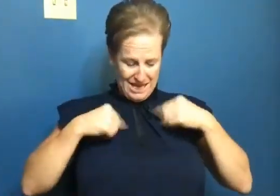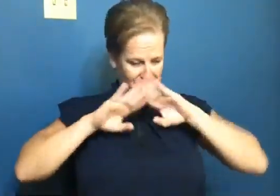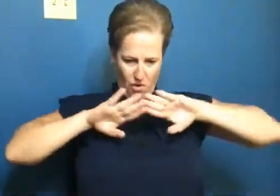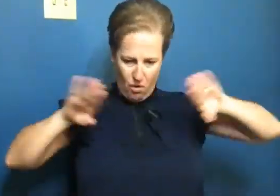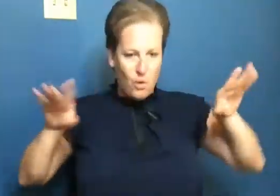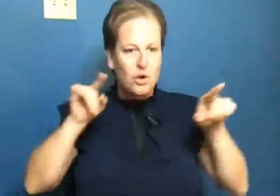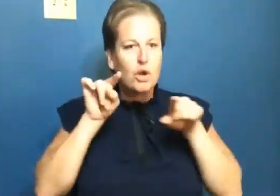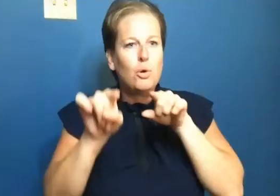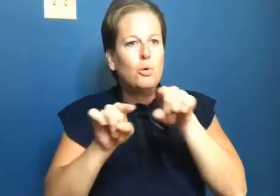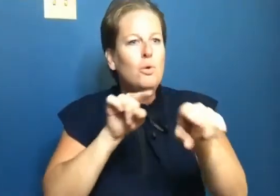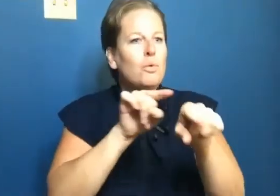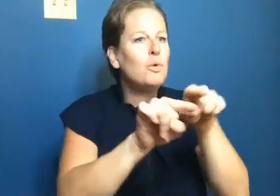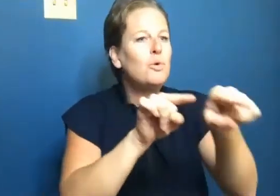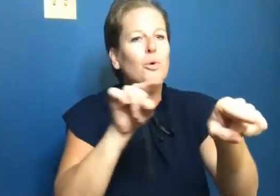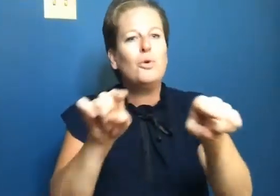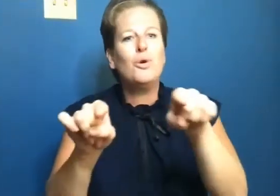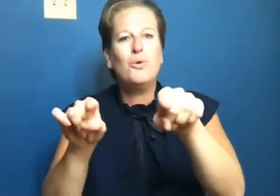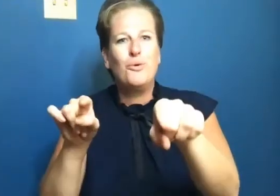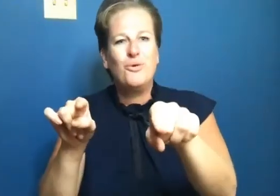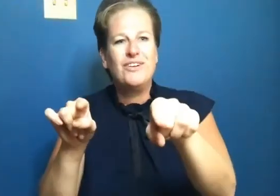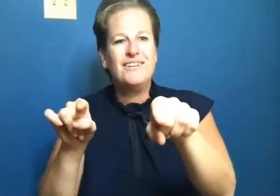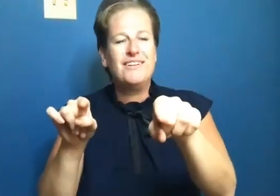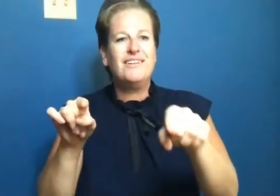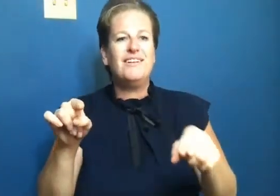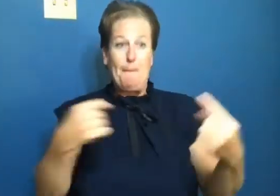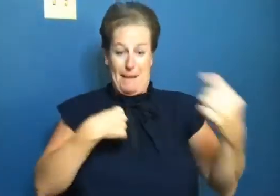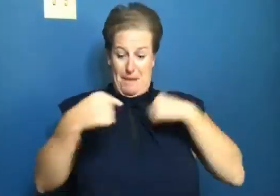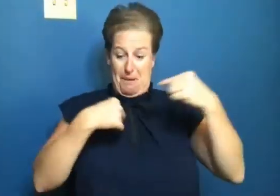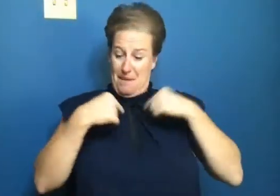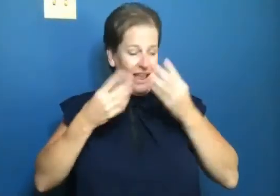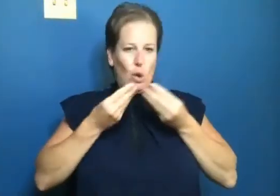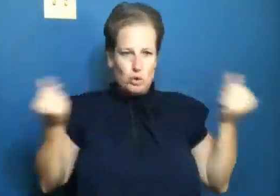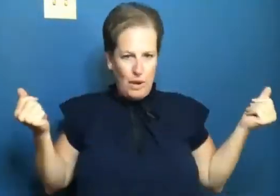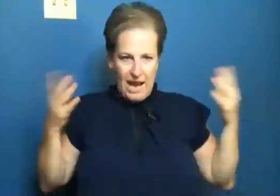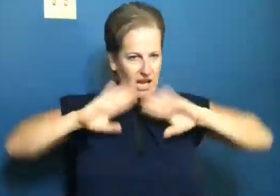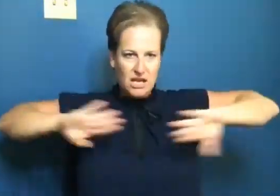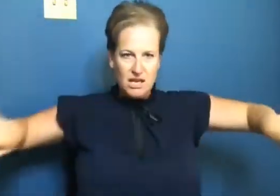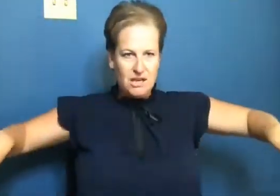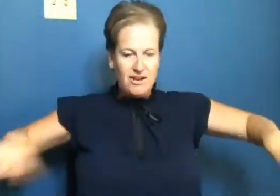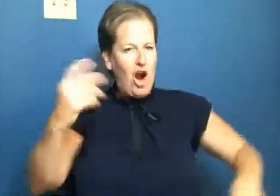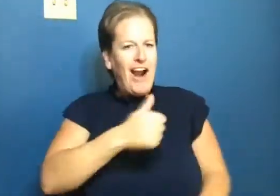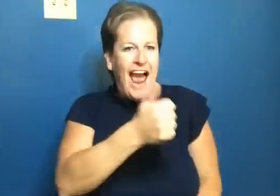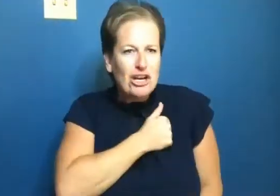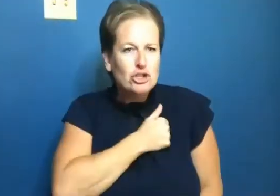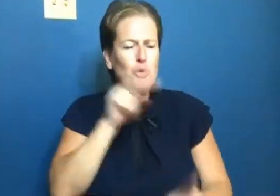fellows. Self-seeking will slip away. Our whole attitude and outlook upon life will